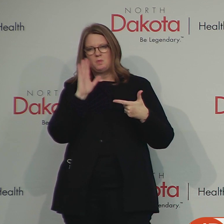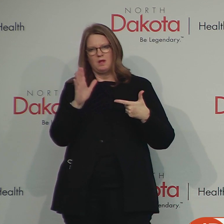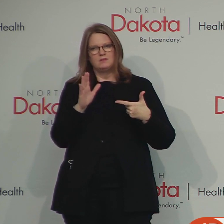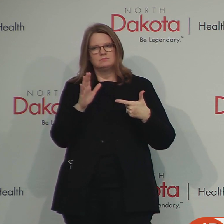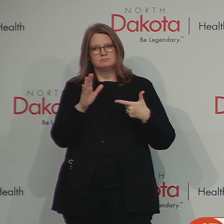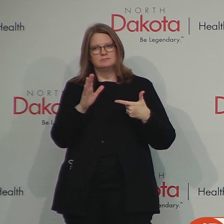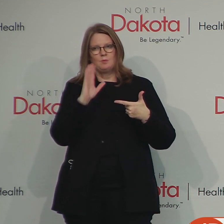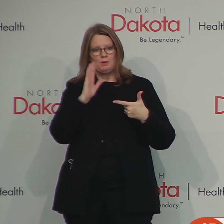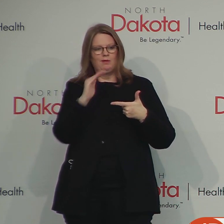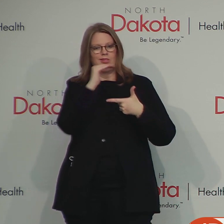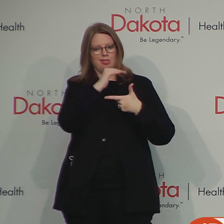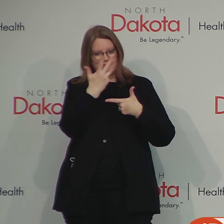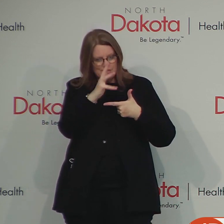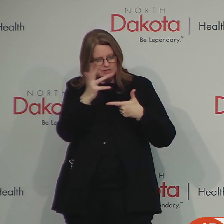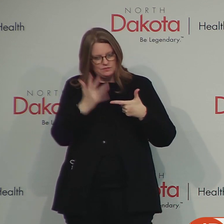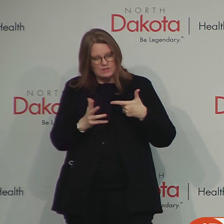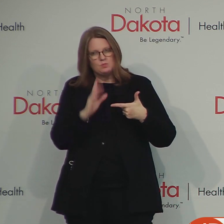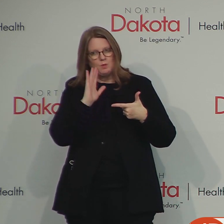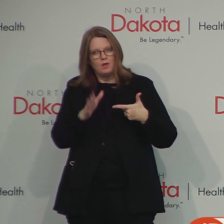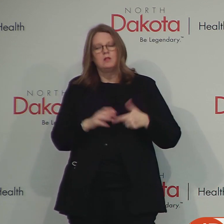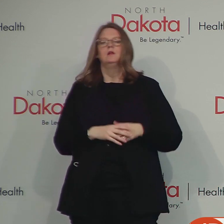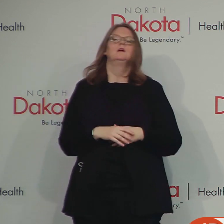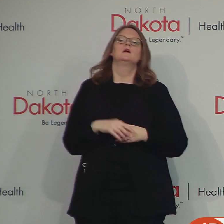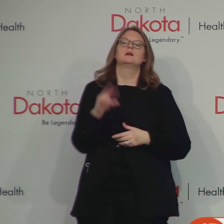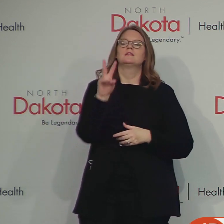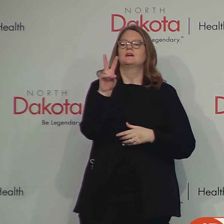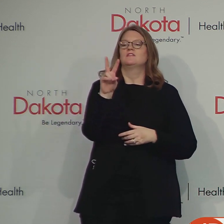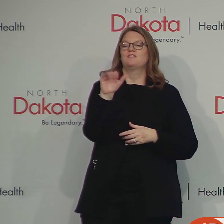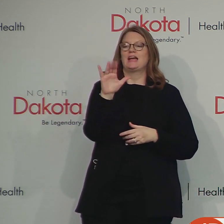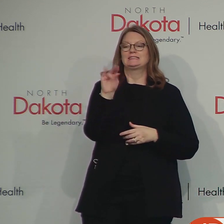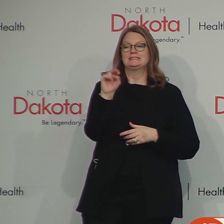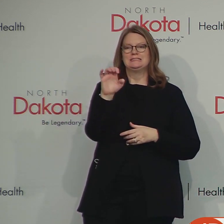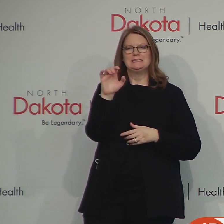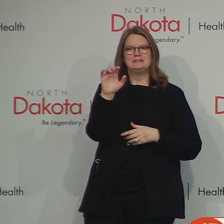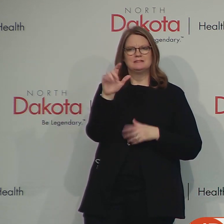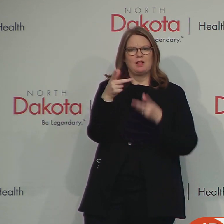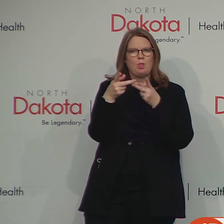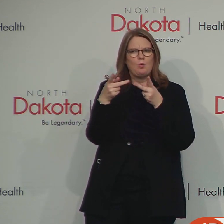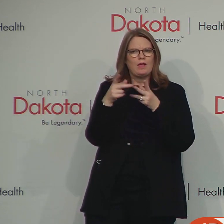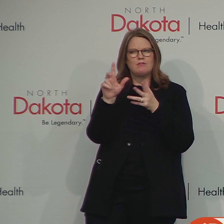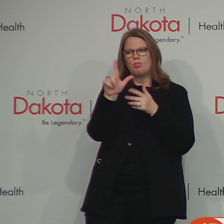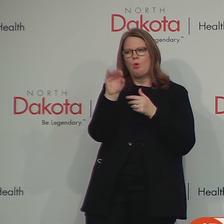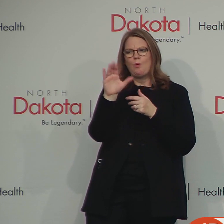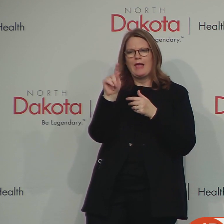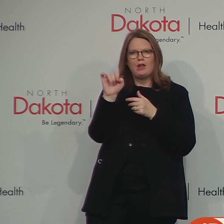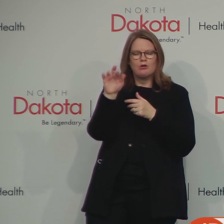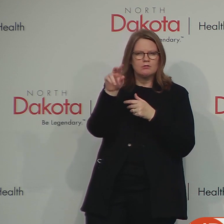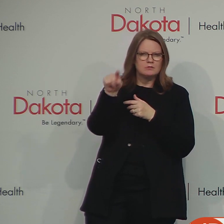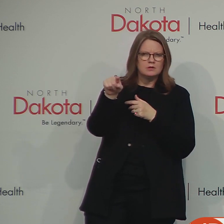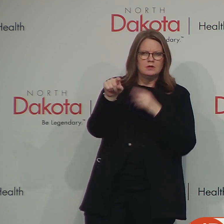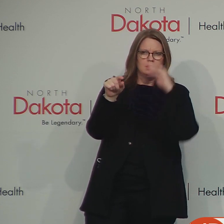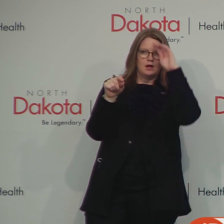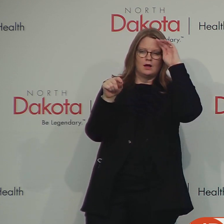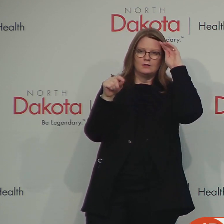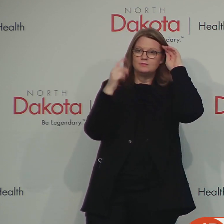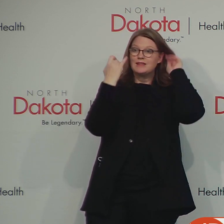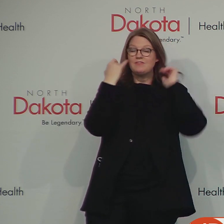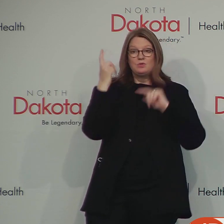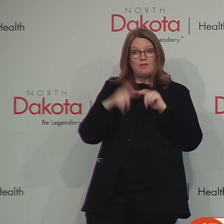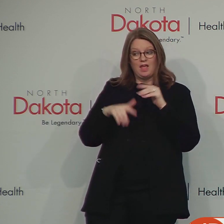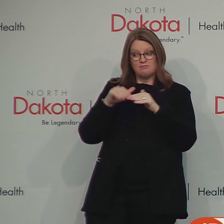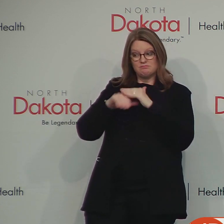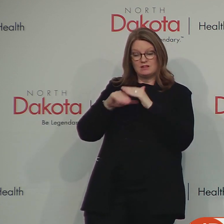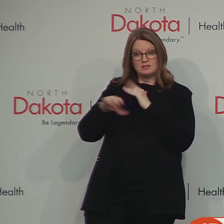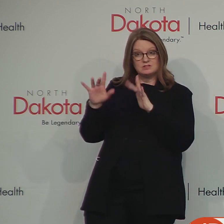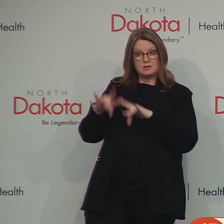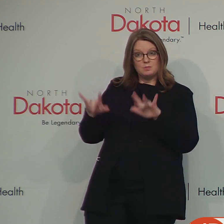Otherwise, for people with our vaccine locator, if anyone has trouble using the internet or doesn't have access to a computer or internet, you